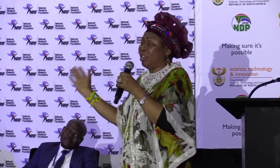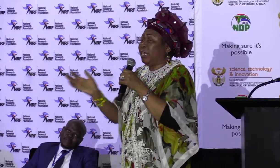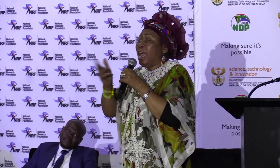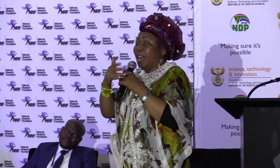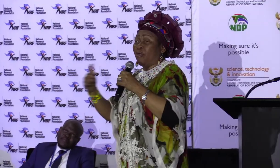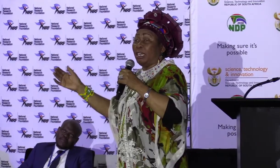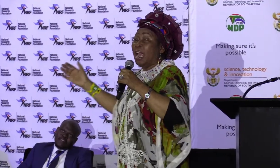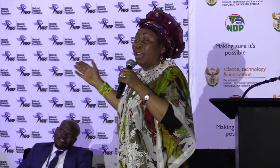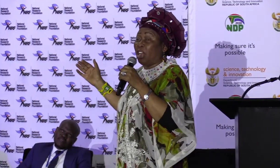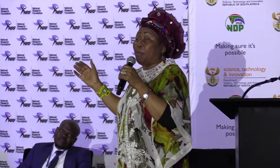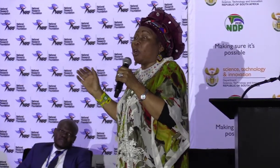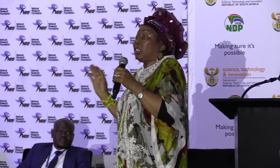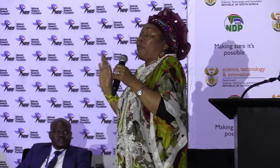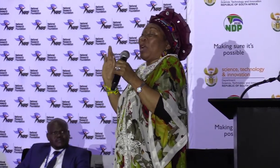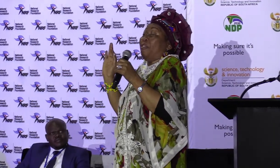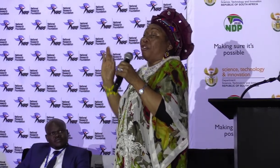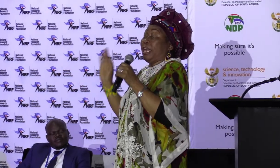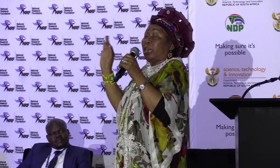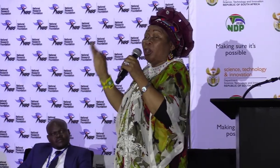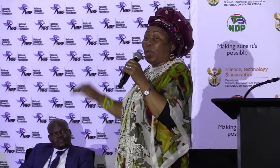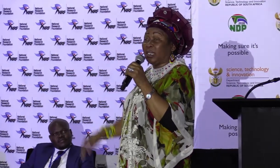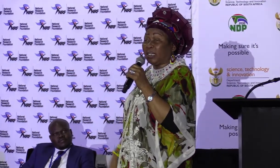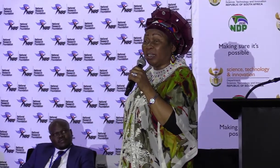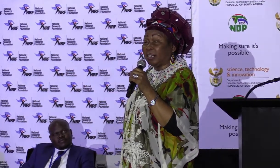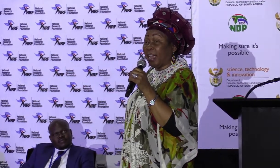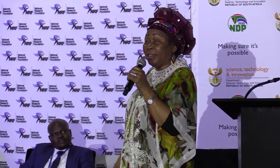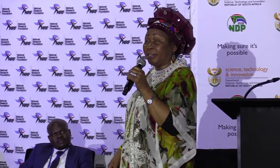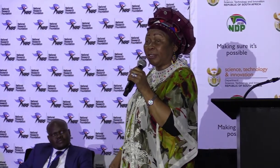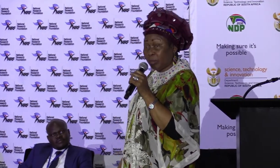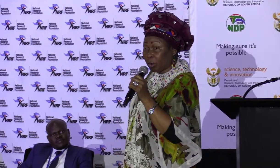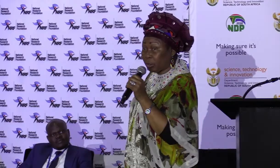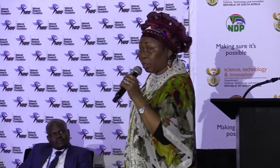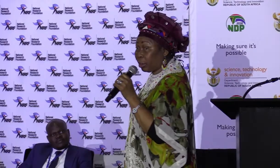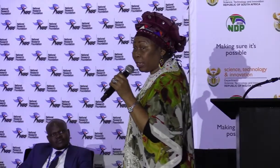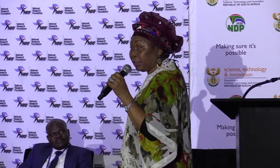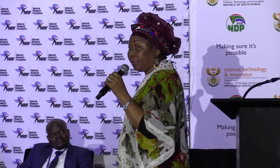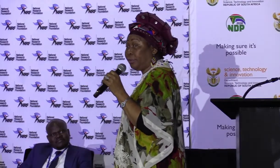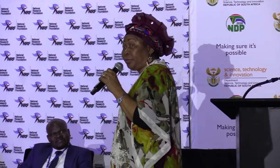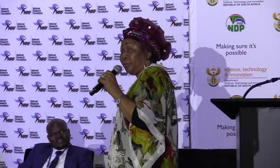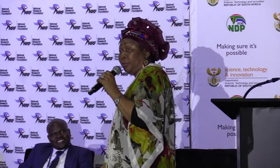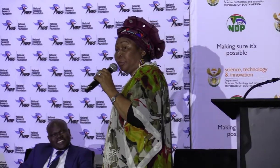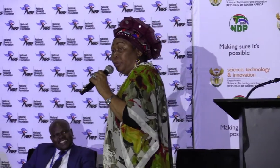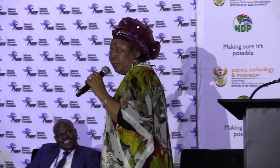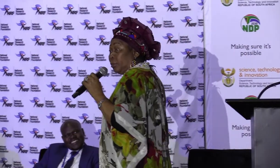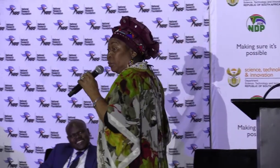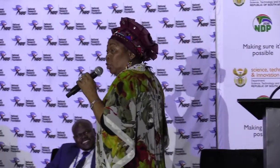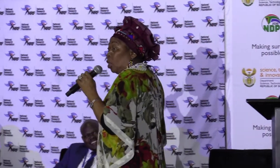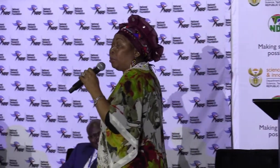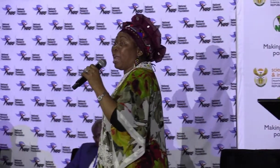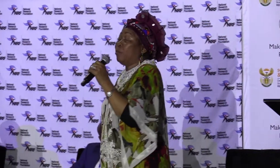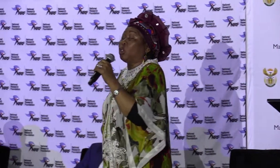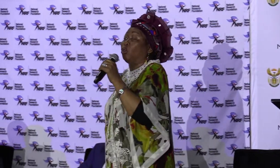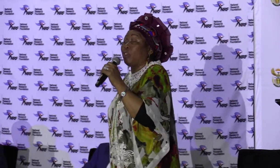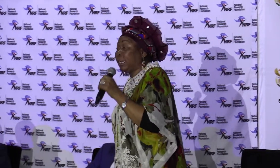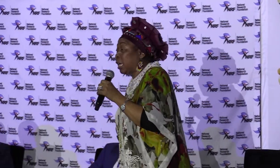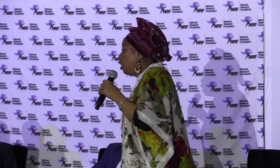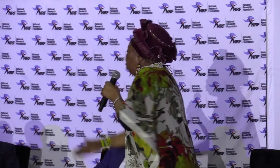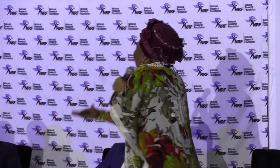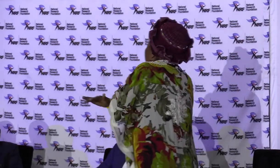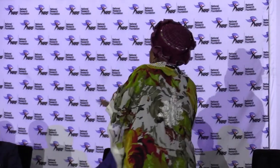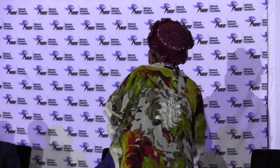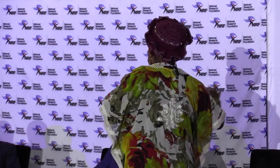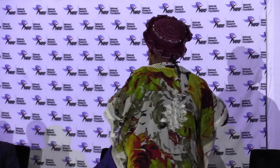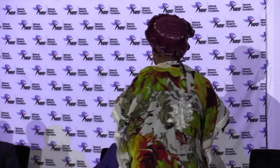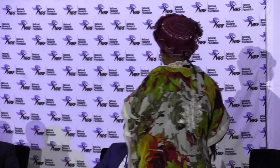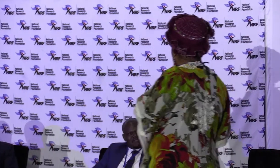read and read and read and read. Because if you can't read, you can't study science. I'm so sorry about that. You've got to be able to read,